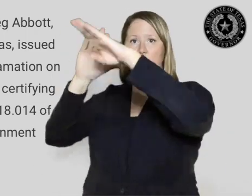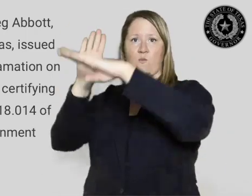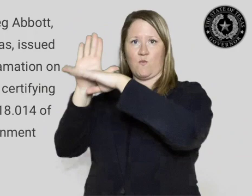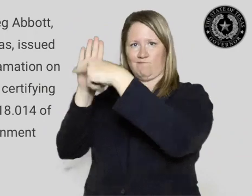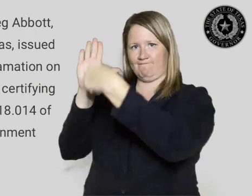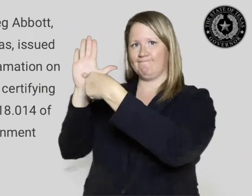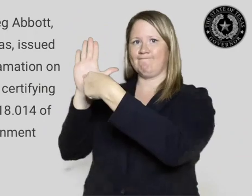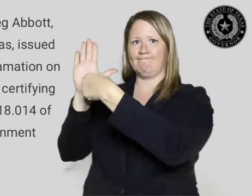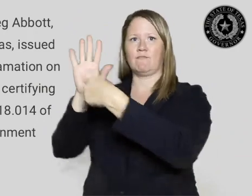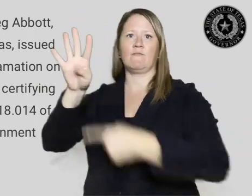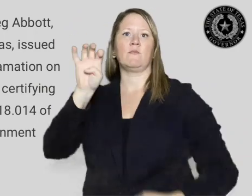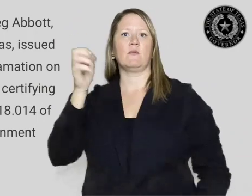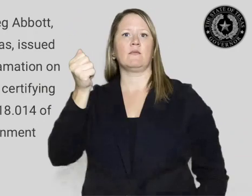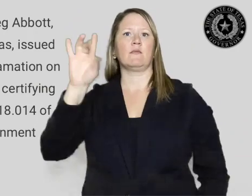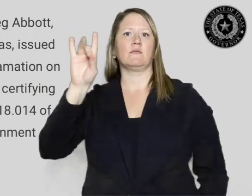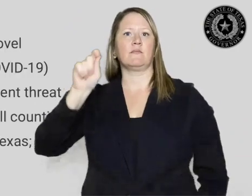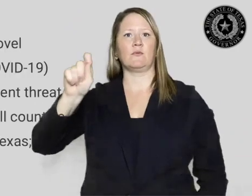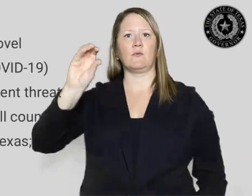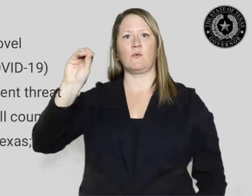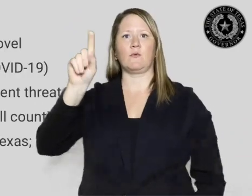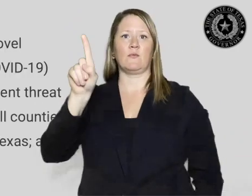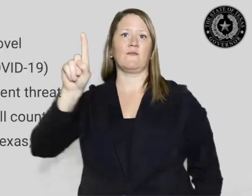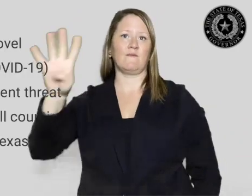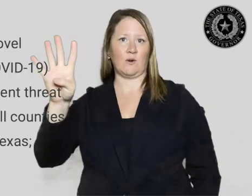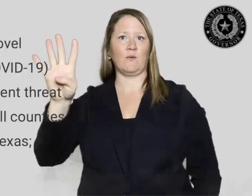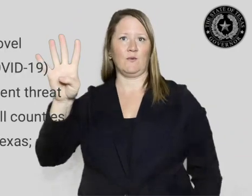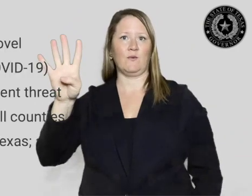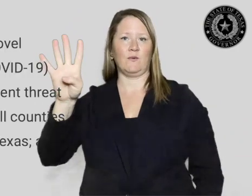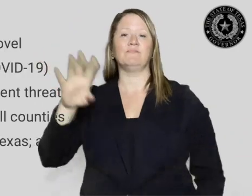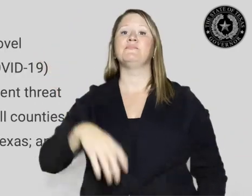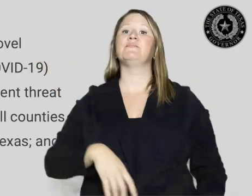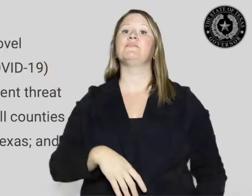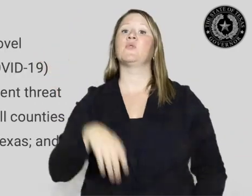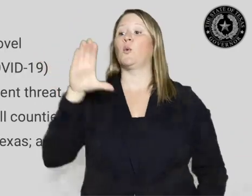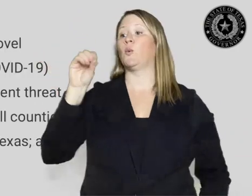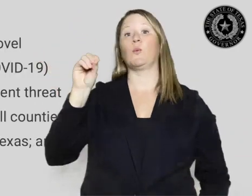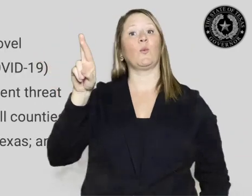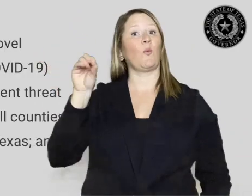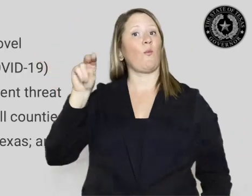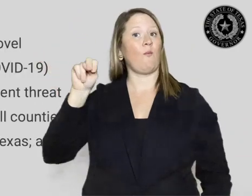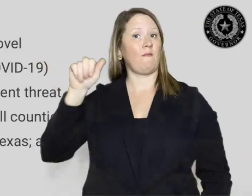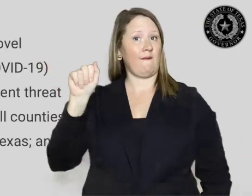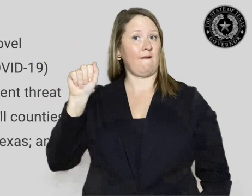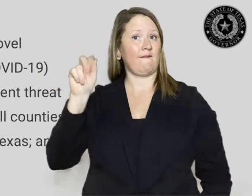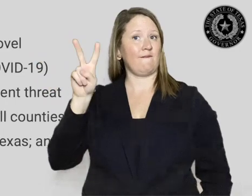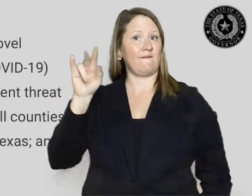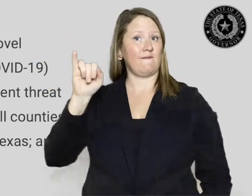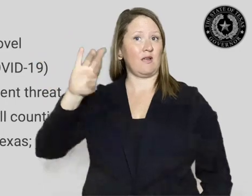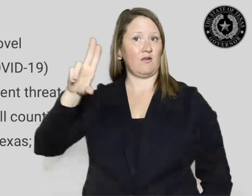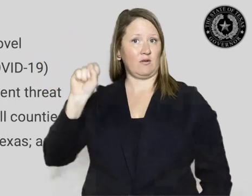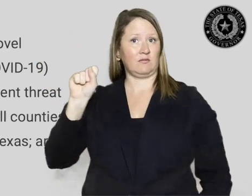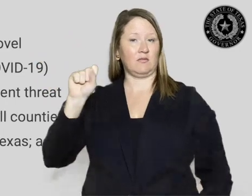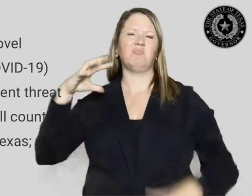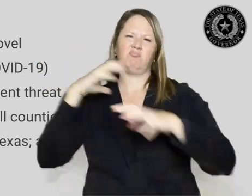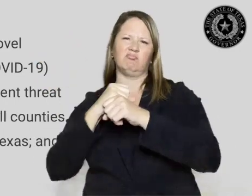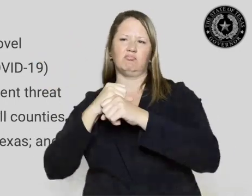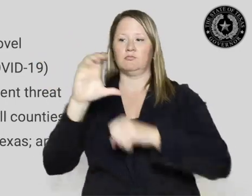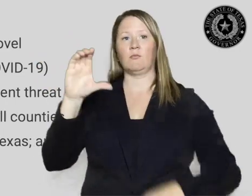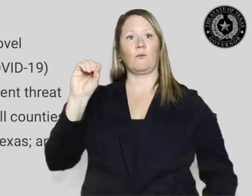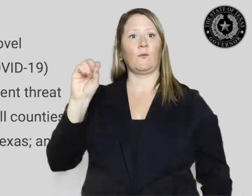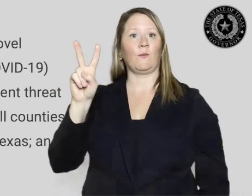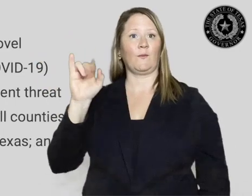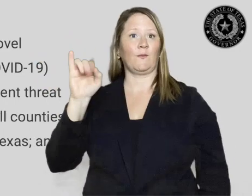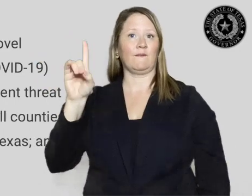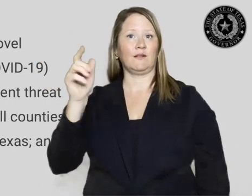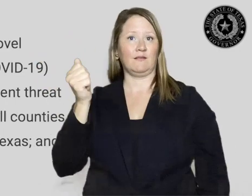418.014 of the Texas Government Code that the novel coronavirus, COVID-19, poses an imminent